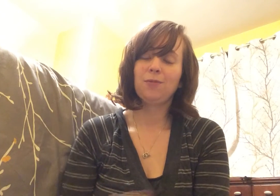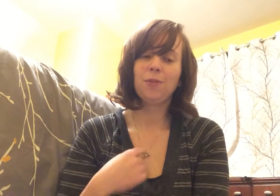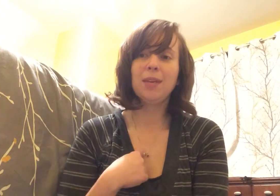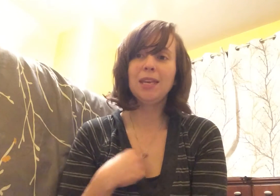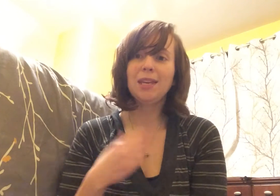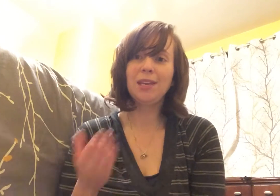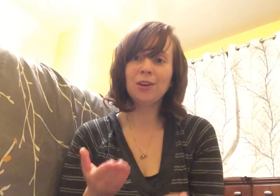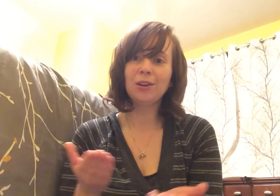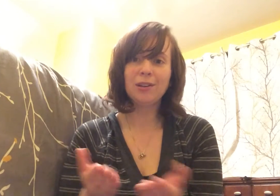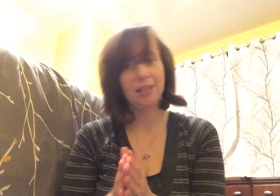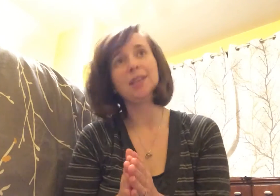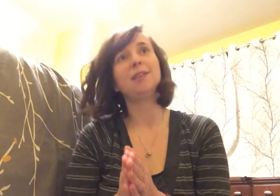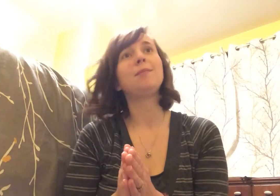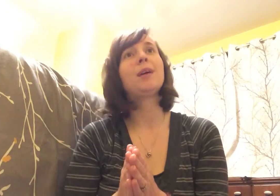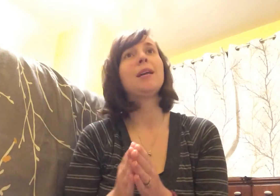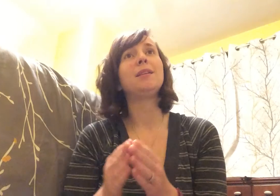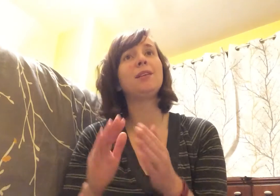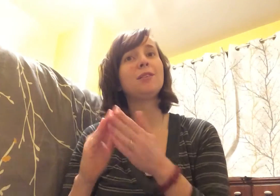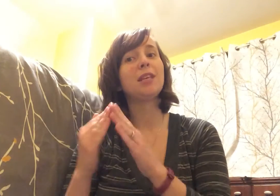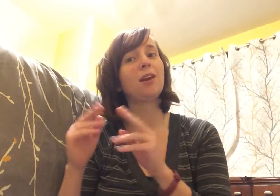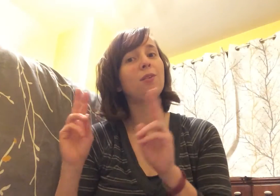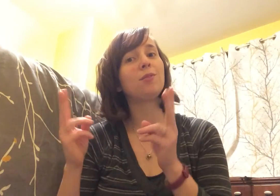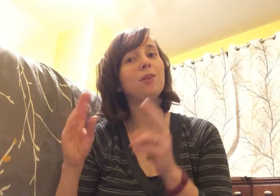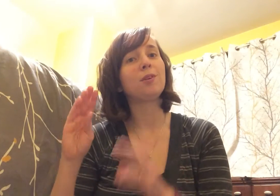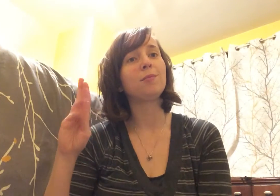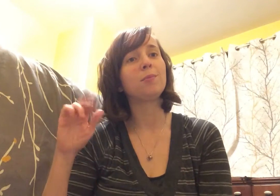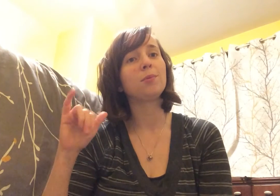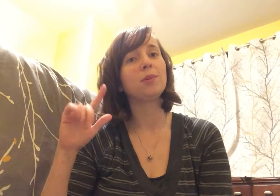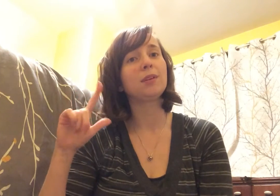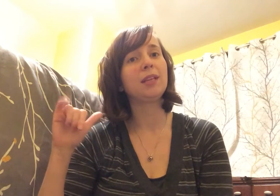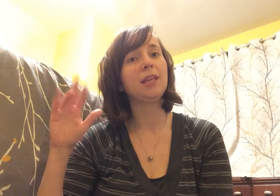For me here in my little town of Brillion,